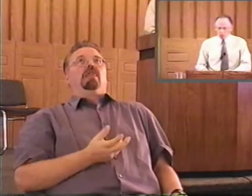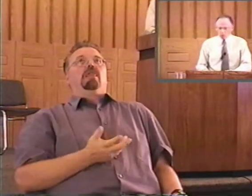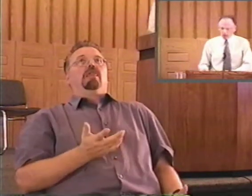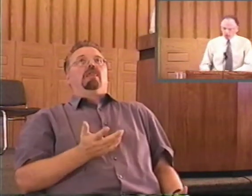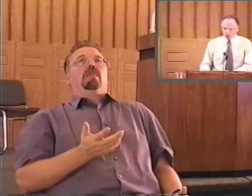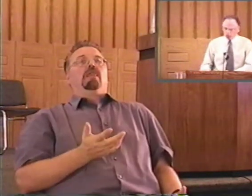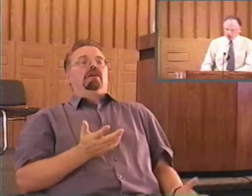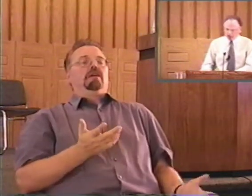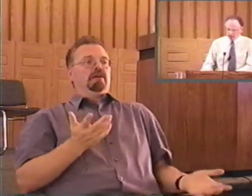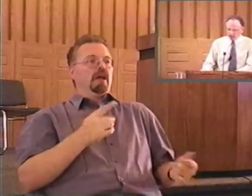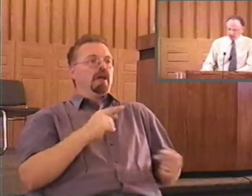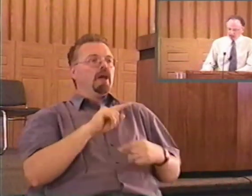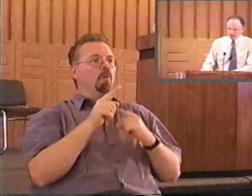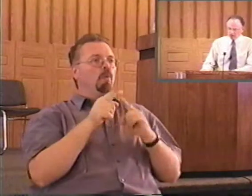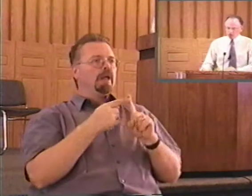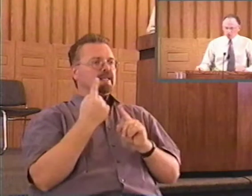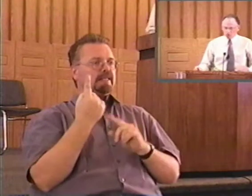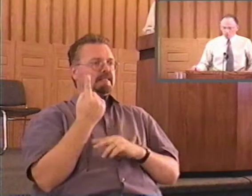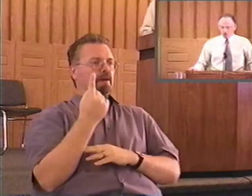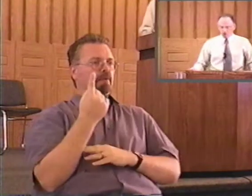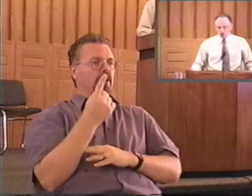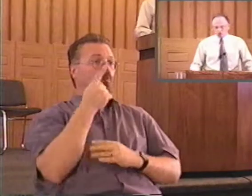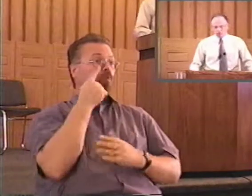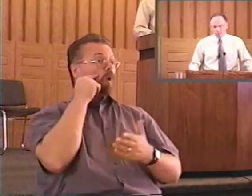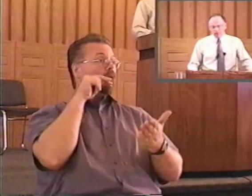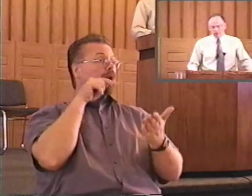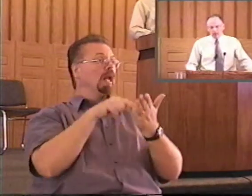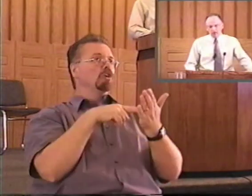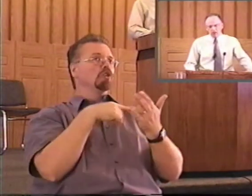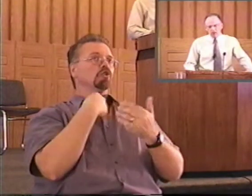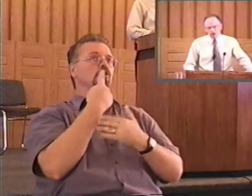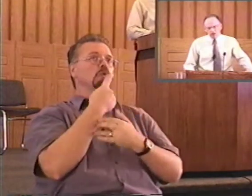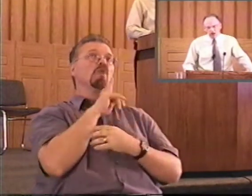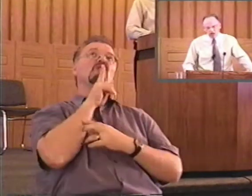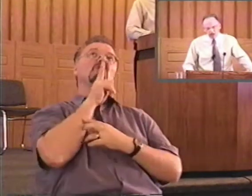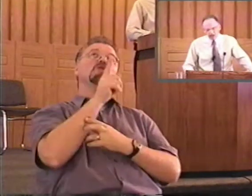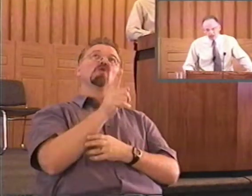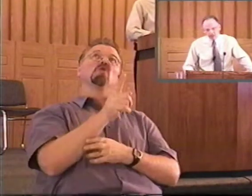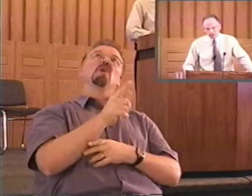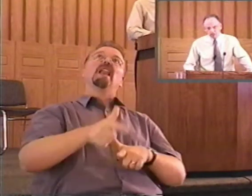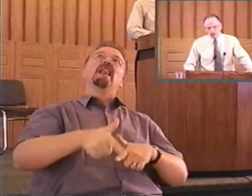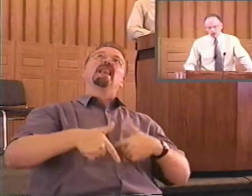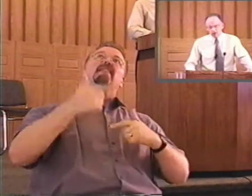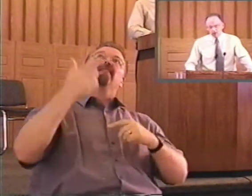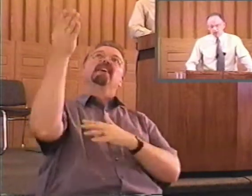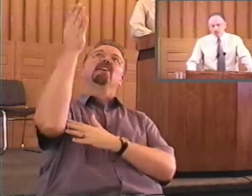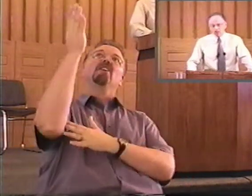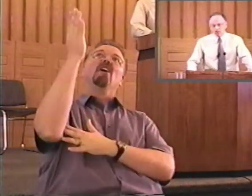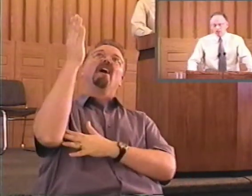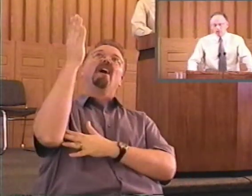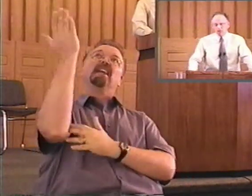And when one recognizes who the true and living God is,